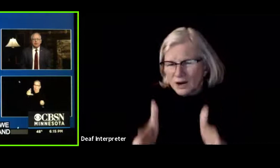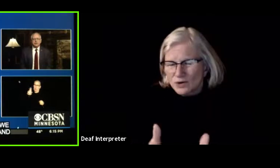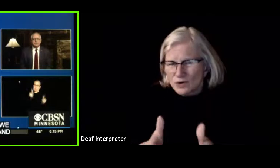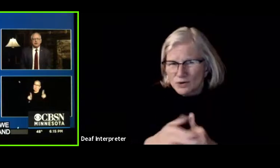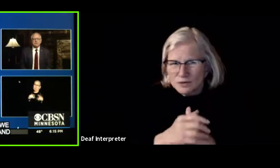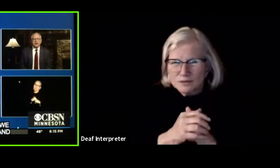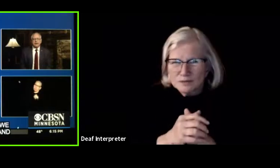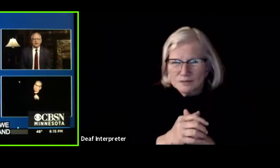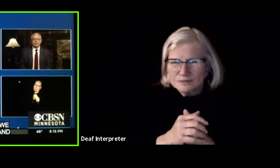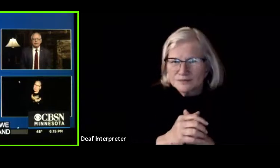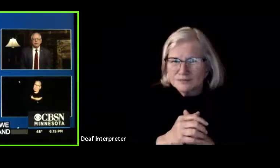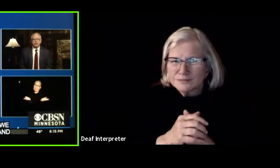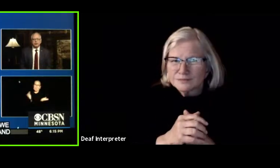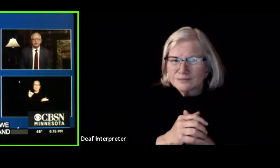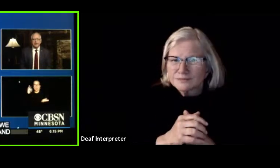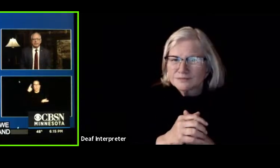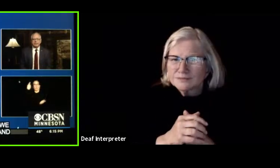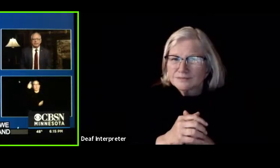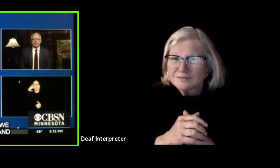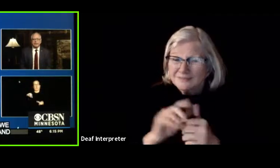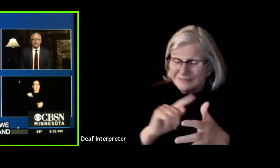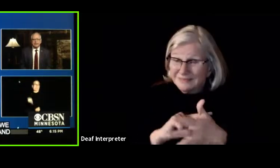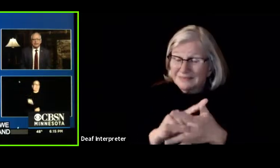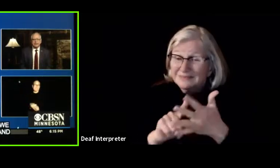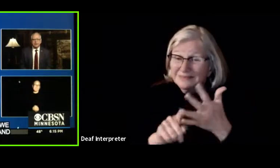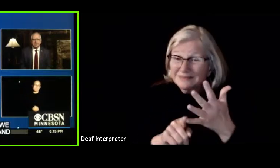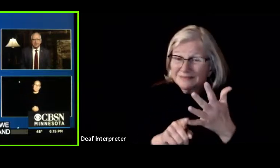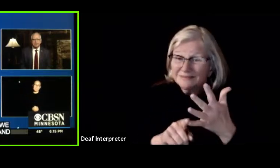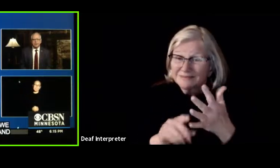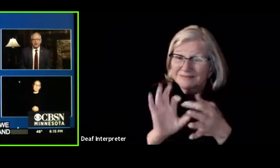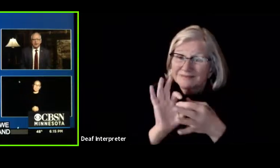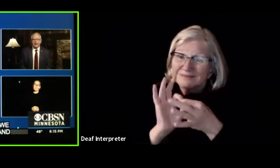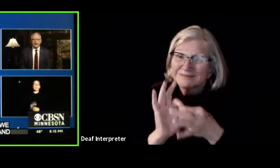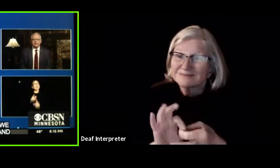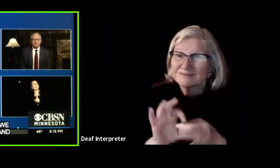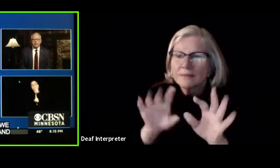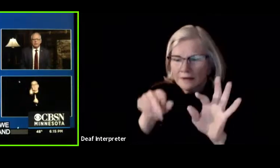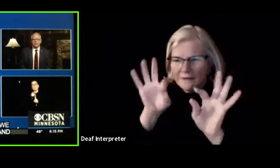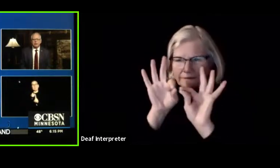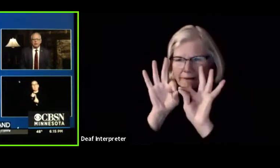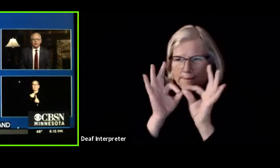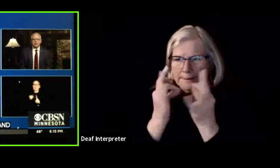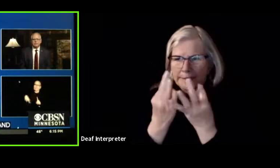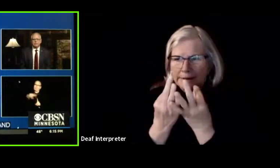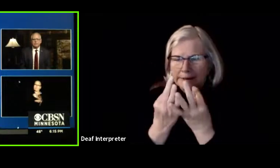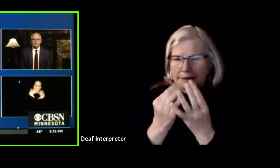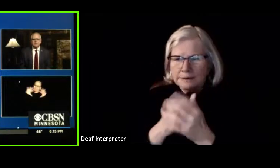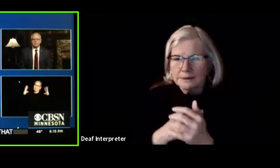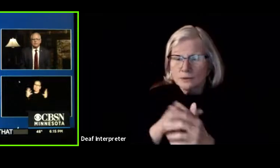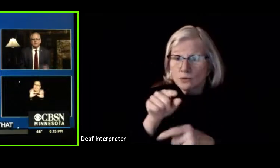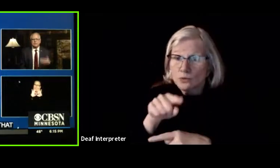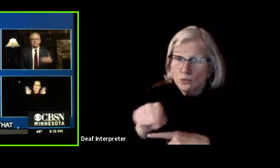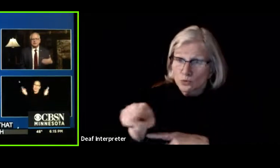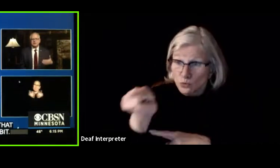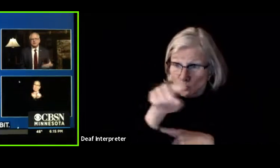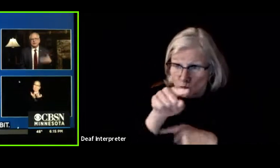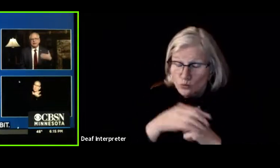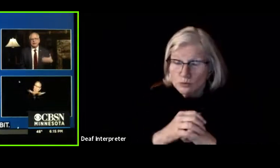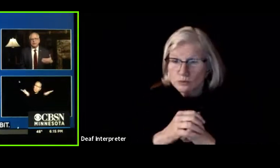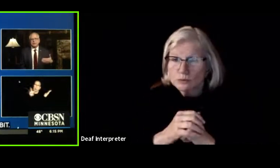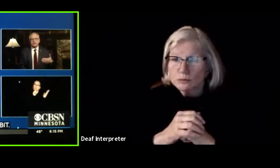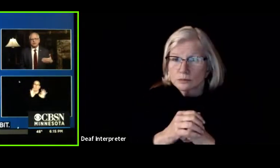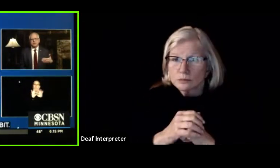All of this comes back down to families and to each and every one of you. And I just want to be very clear. The teachers